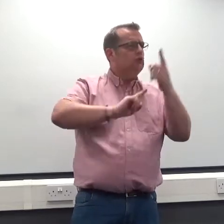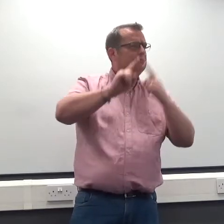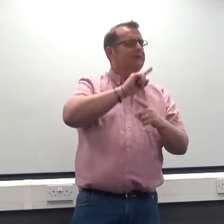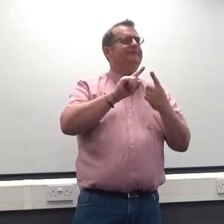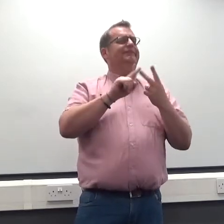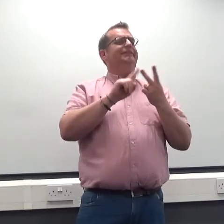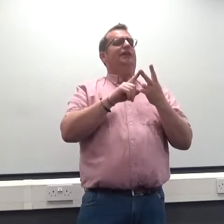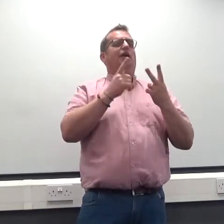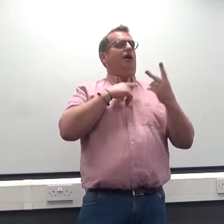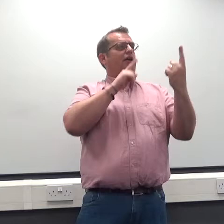them to